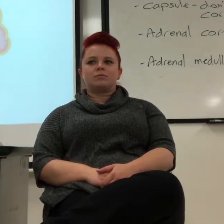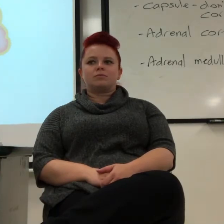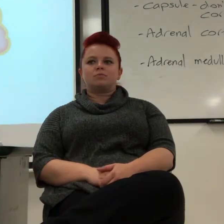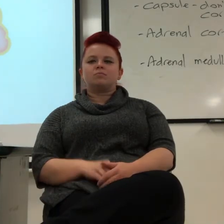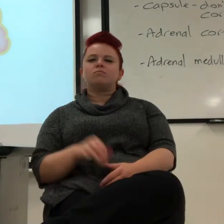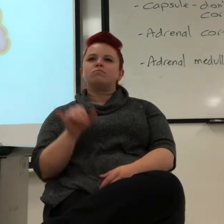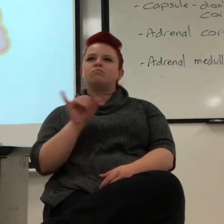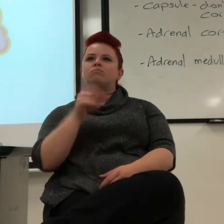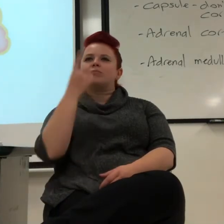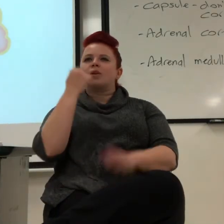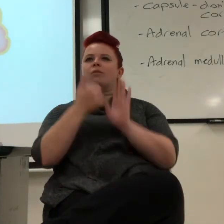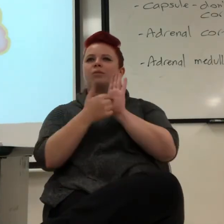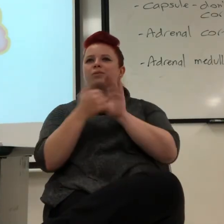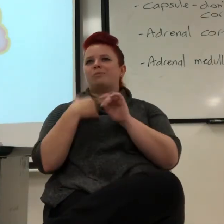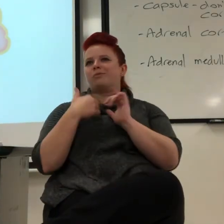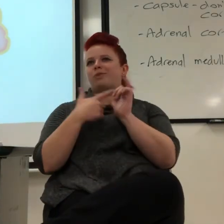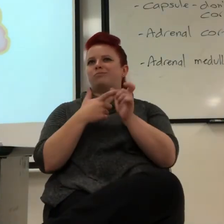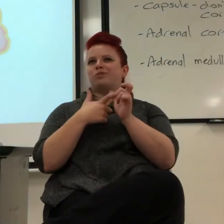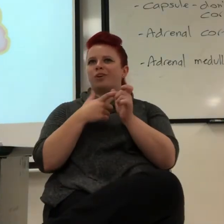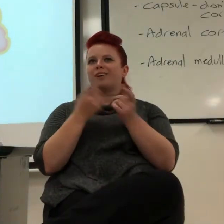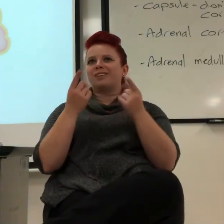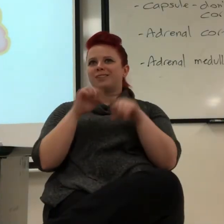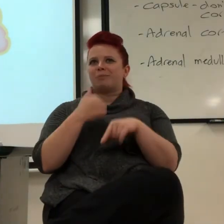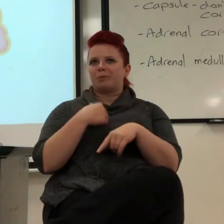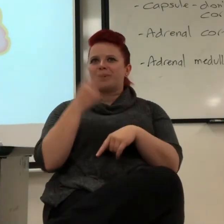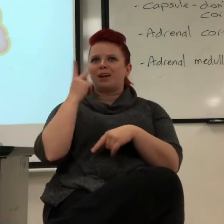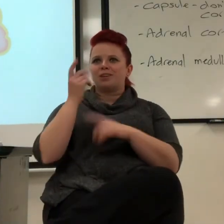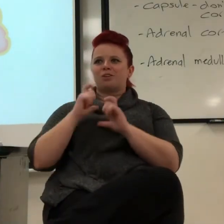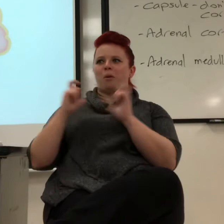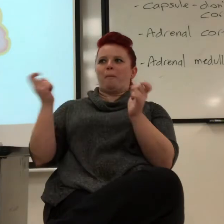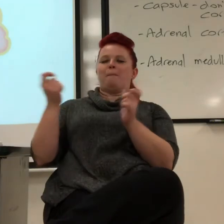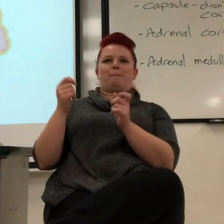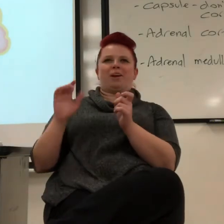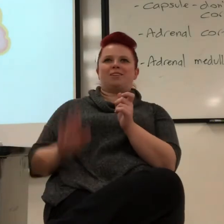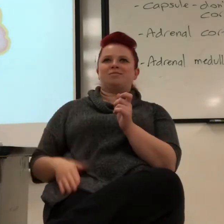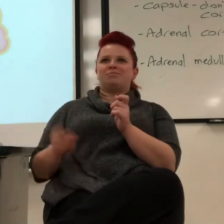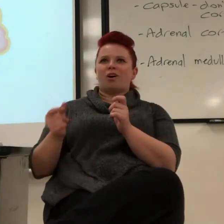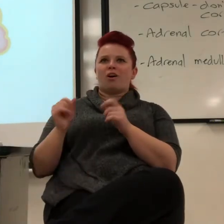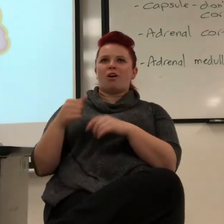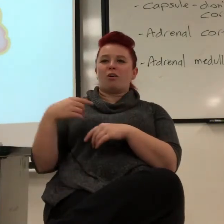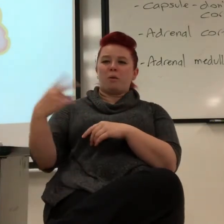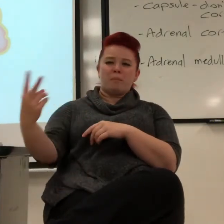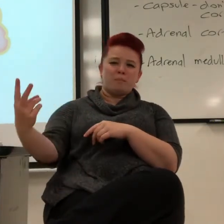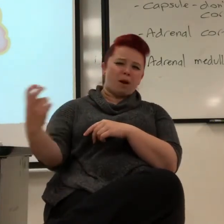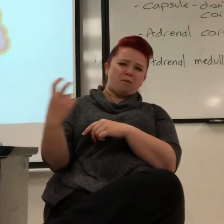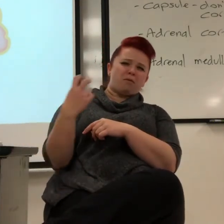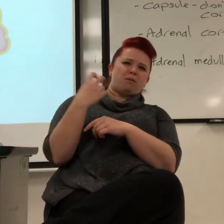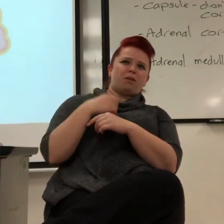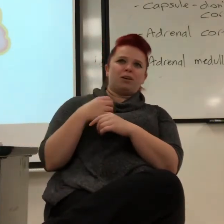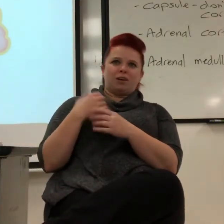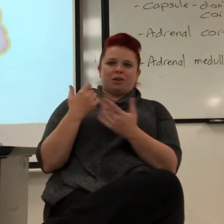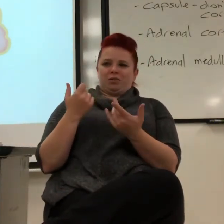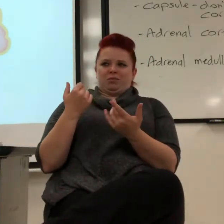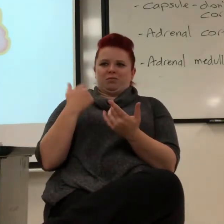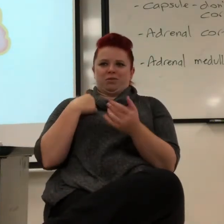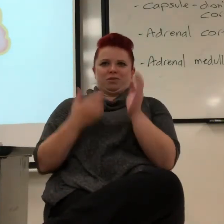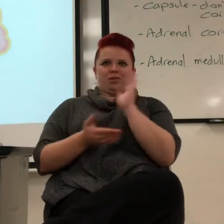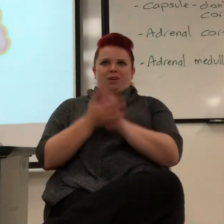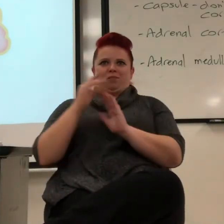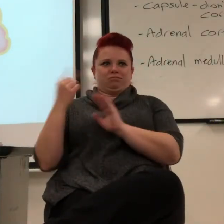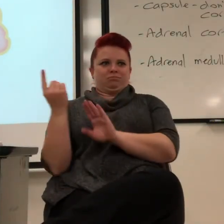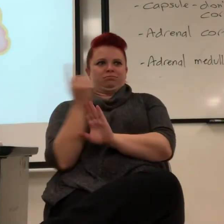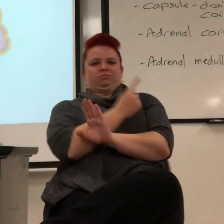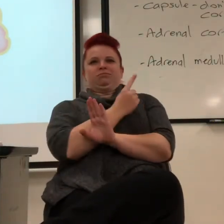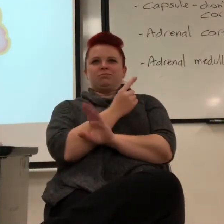like, for example, if I'm jogging and this has happened to me, or I see a big dog running down the street right at me, why run the other way? Short-term stress